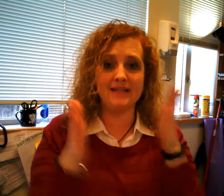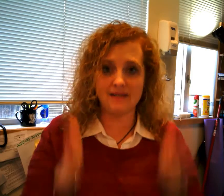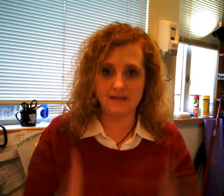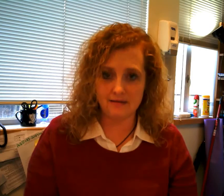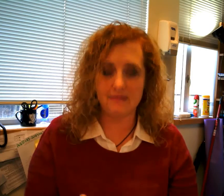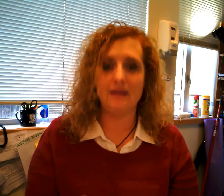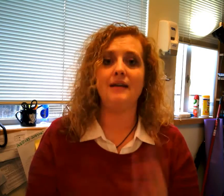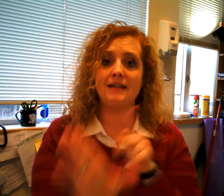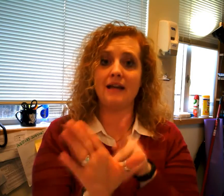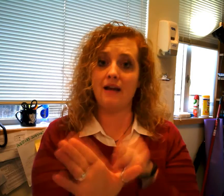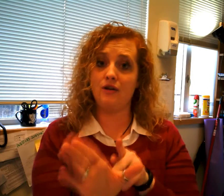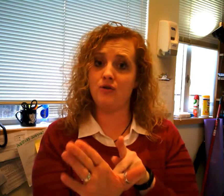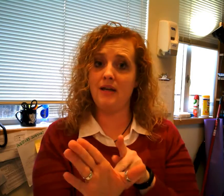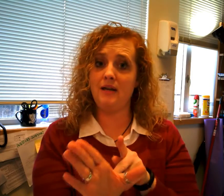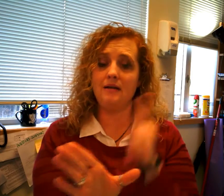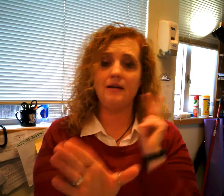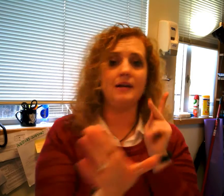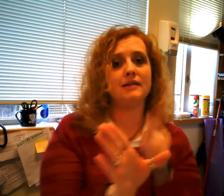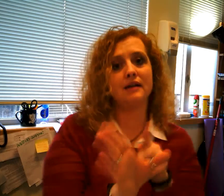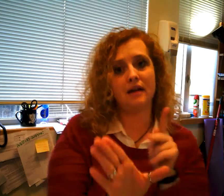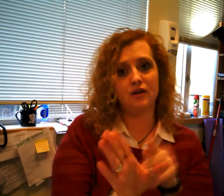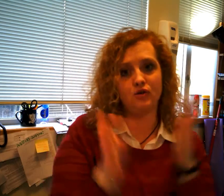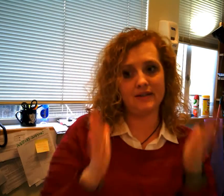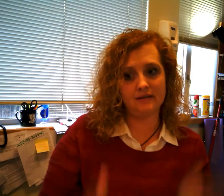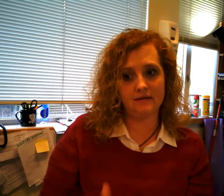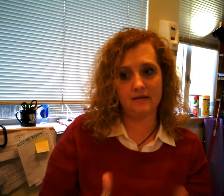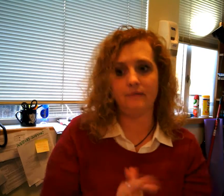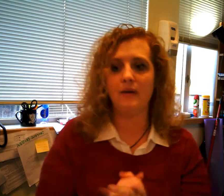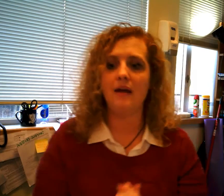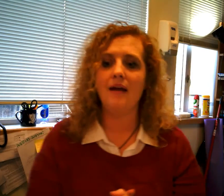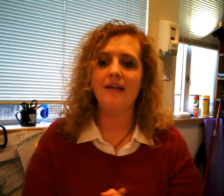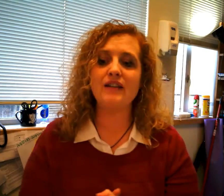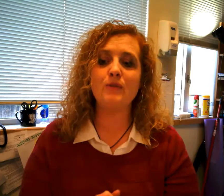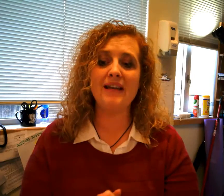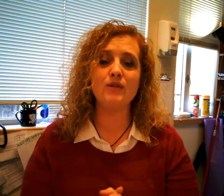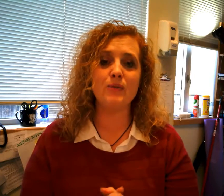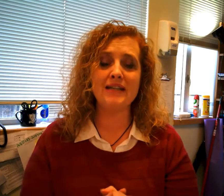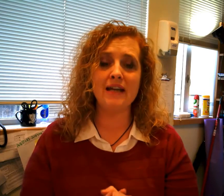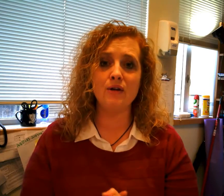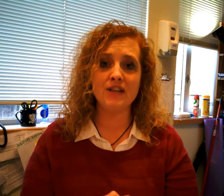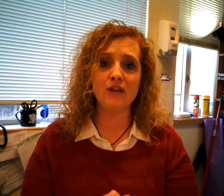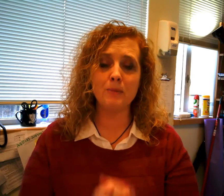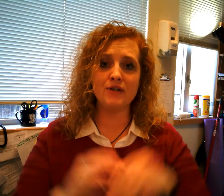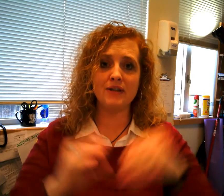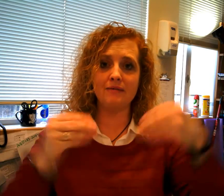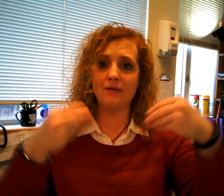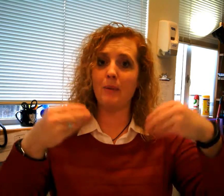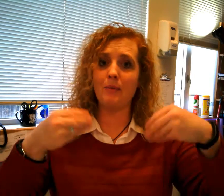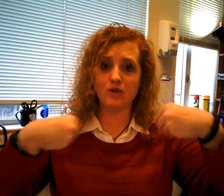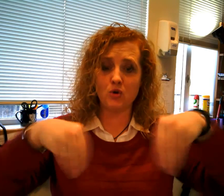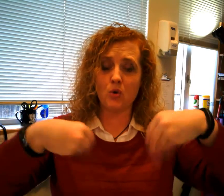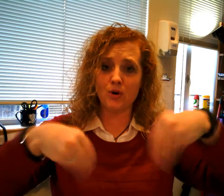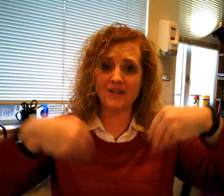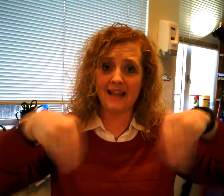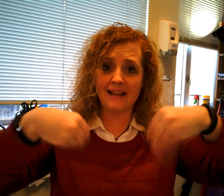Psychiatrist. Psychiatry, psychiatrist. Next one is retail or salesperson. Remember, store, selling,